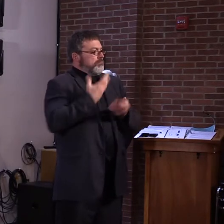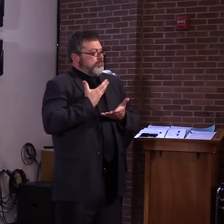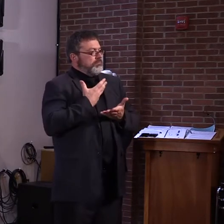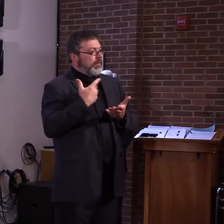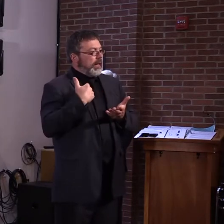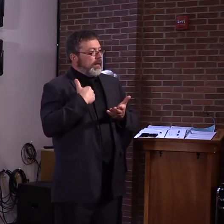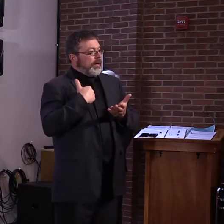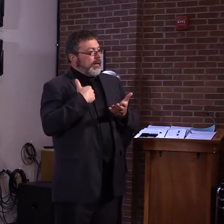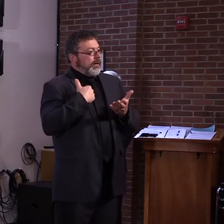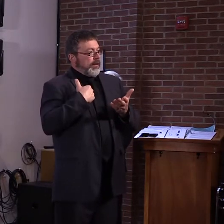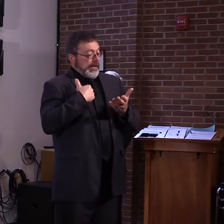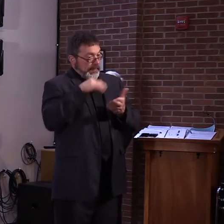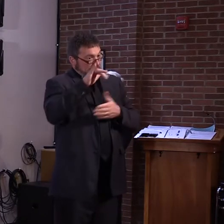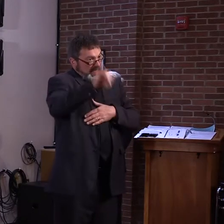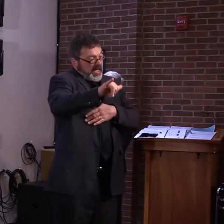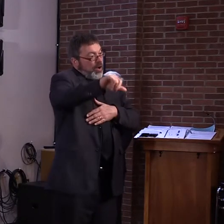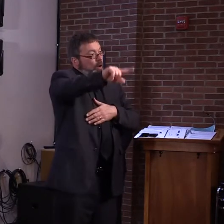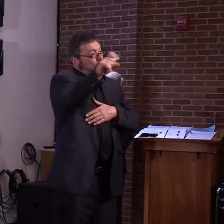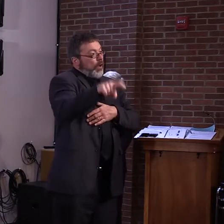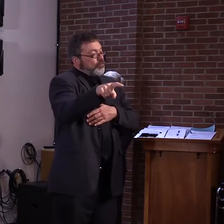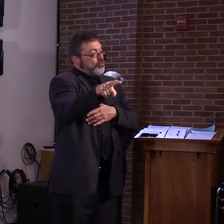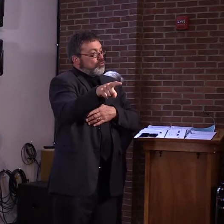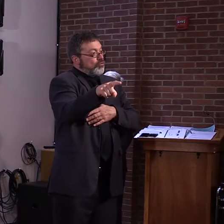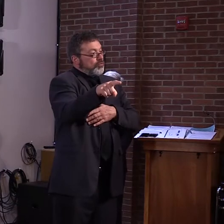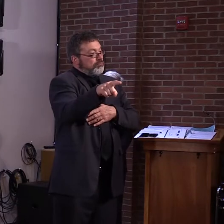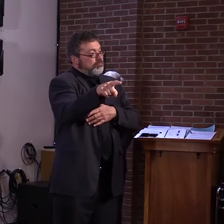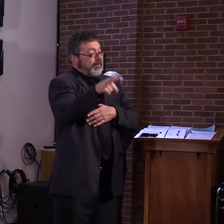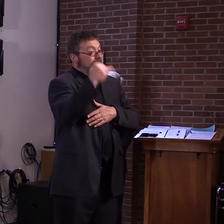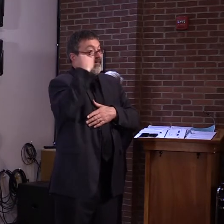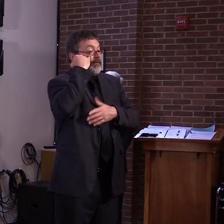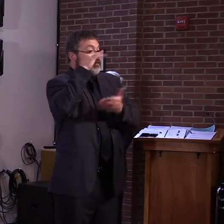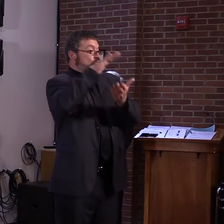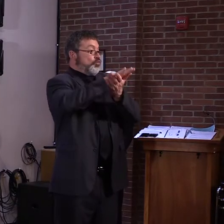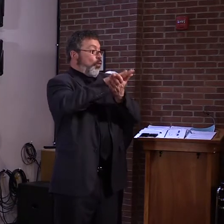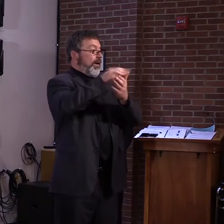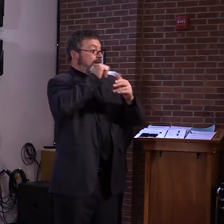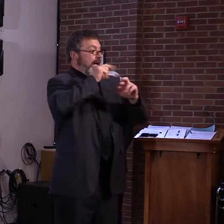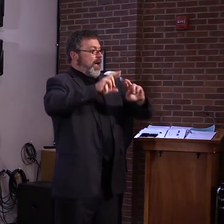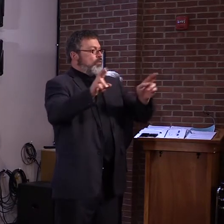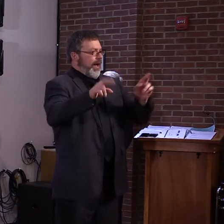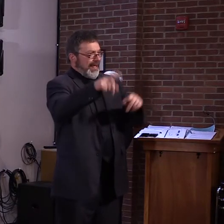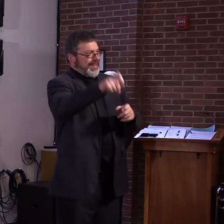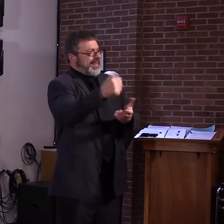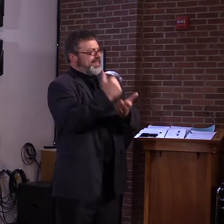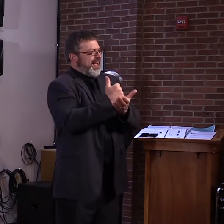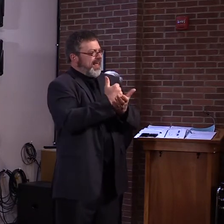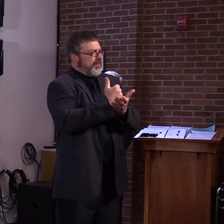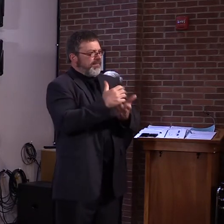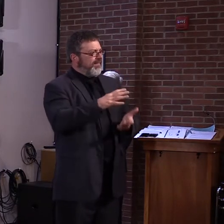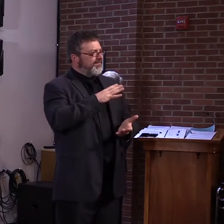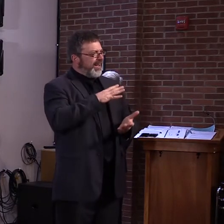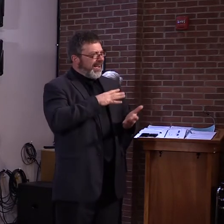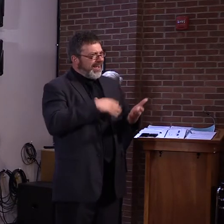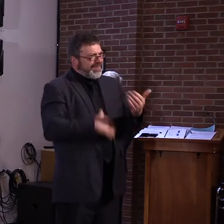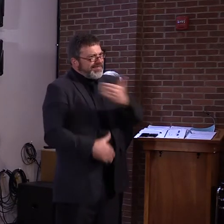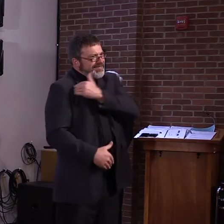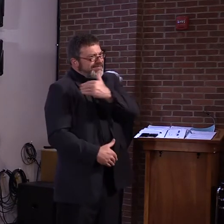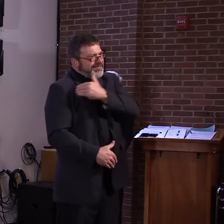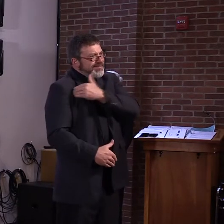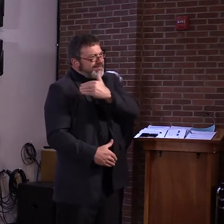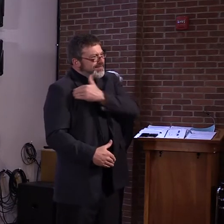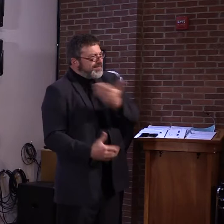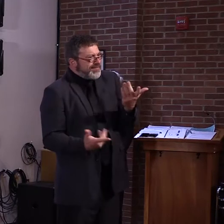a school that is unprepared and needs some help in some way, we'd like to hear about them so that we can